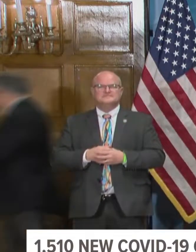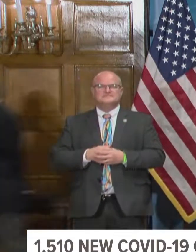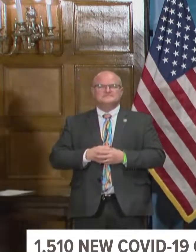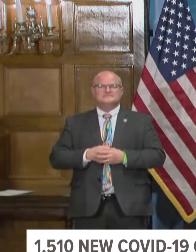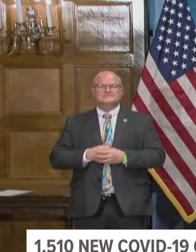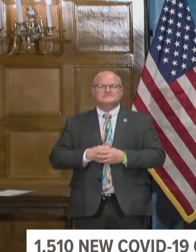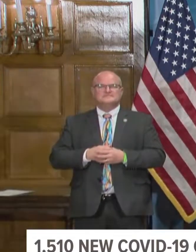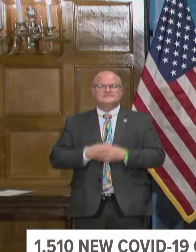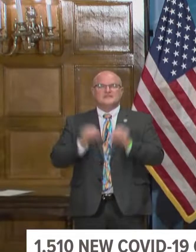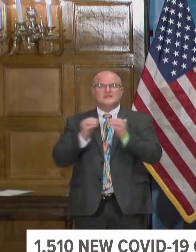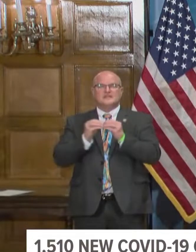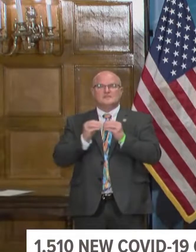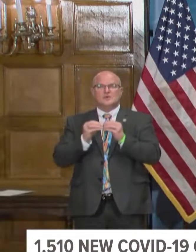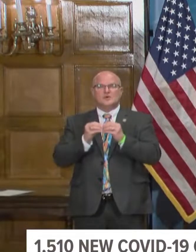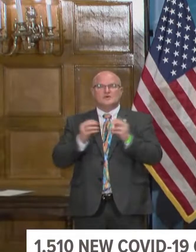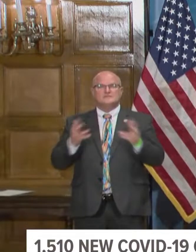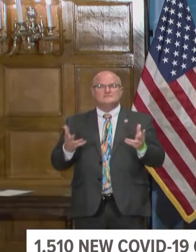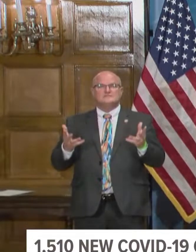Anything else?